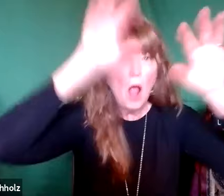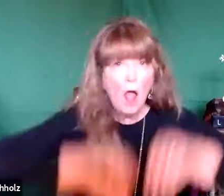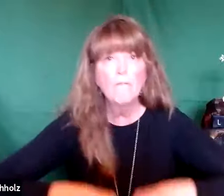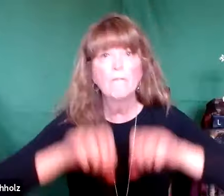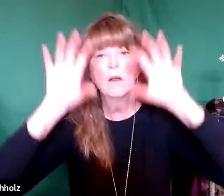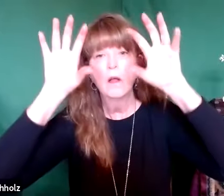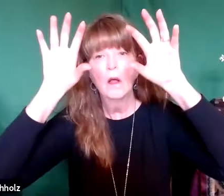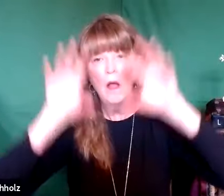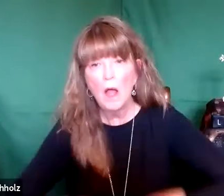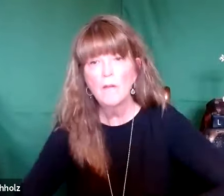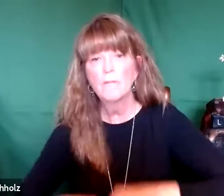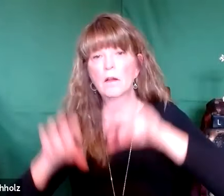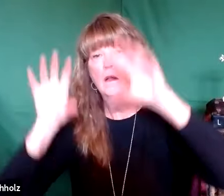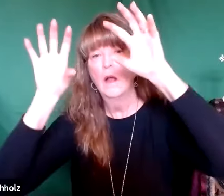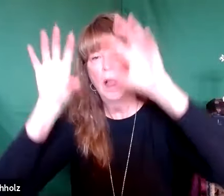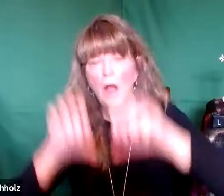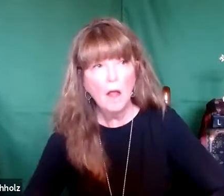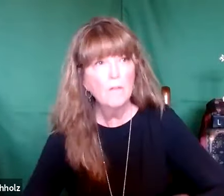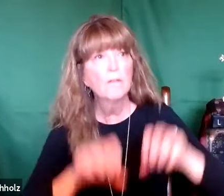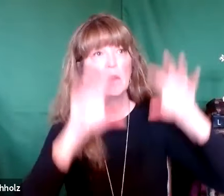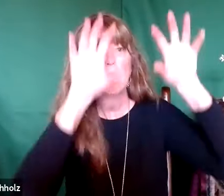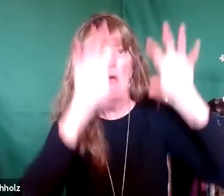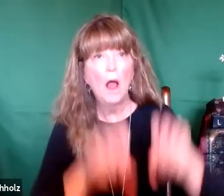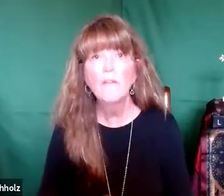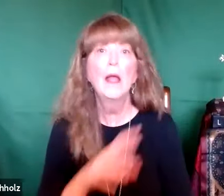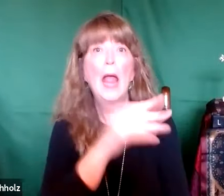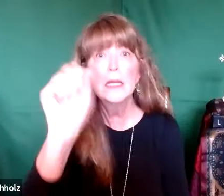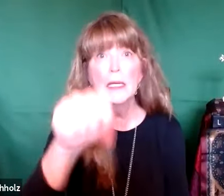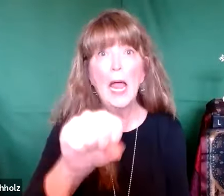take down our barriers, our walls, and our curtains.